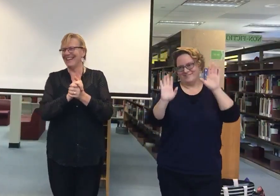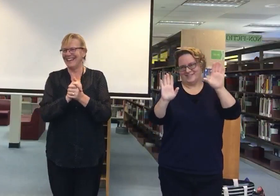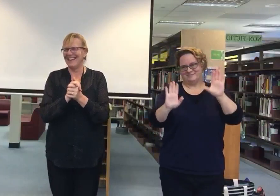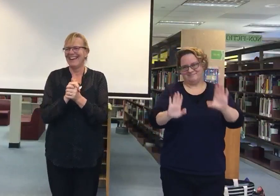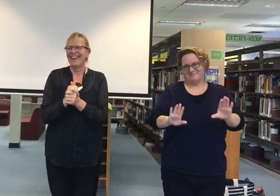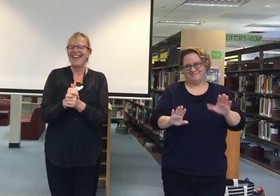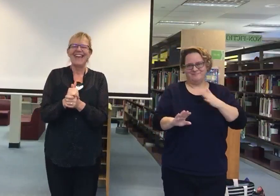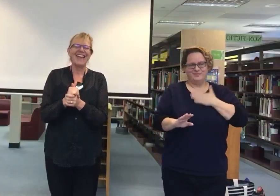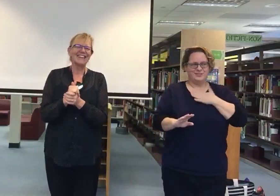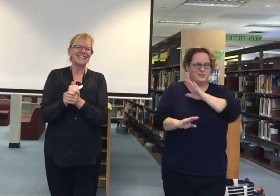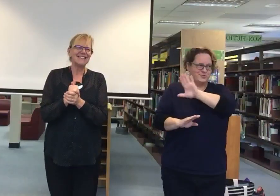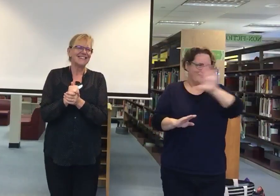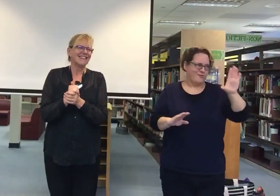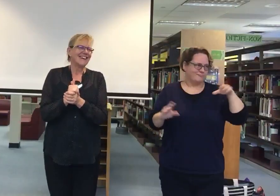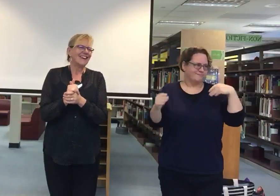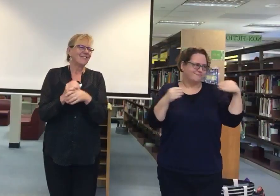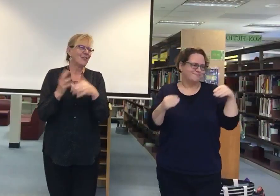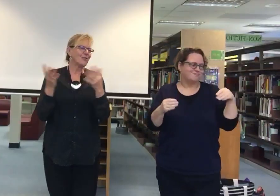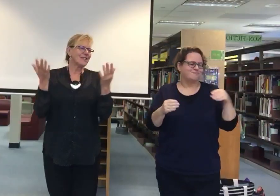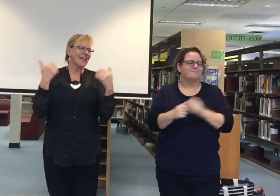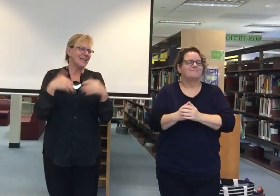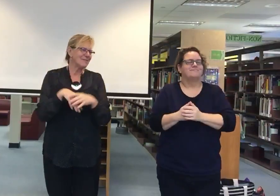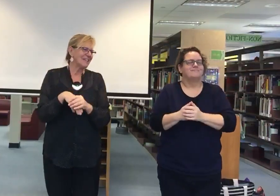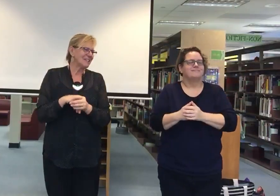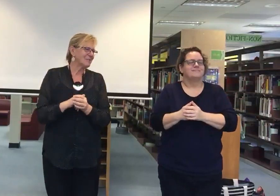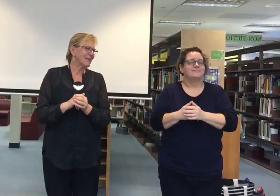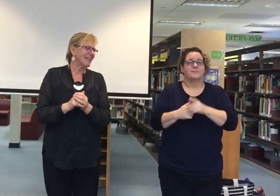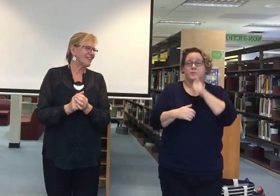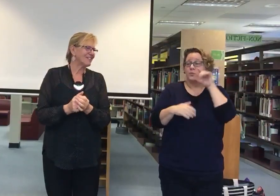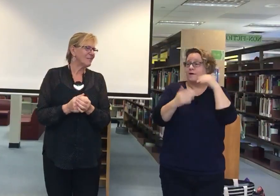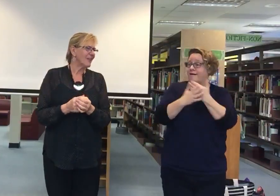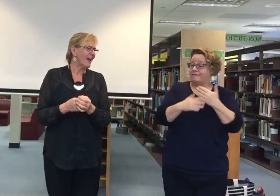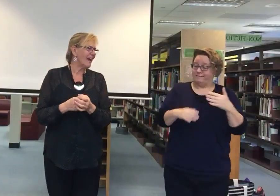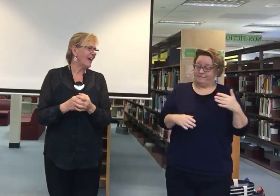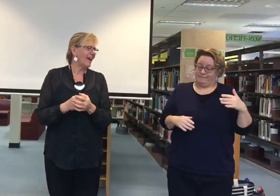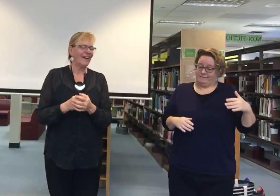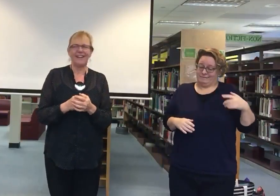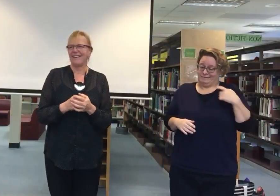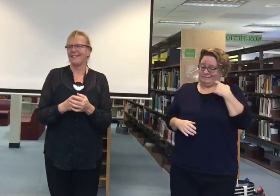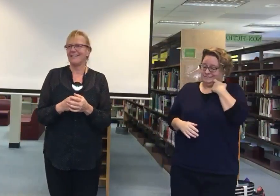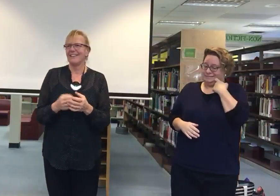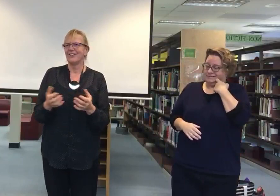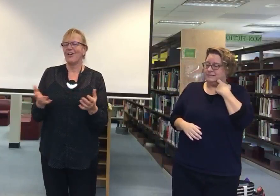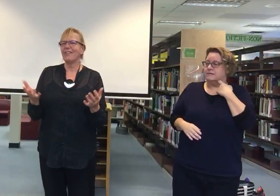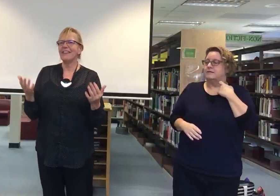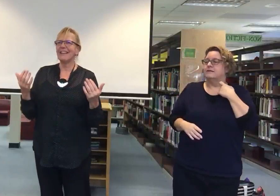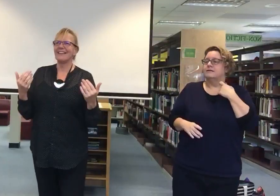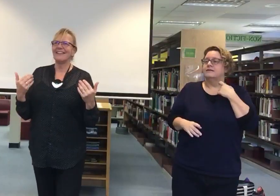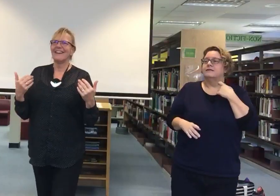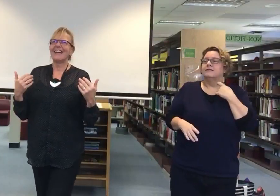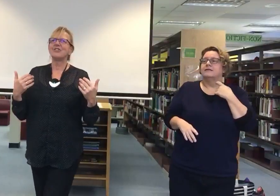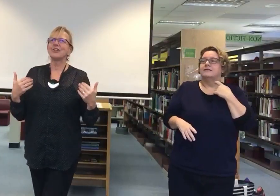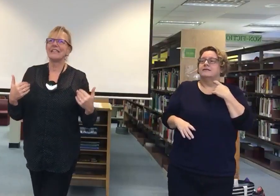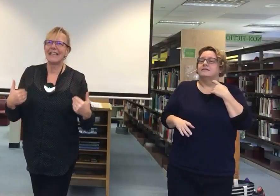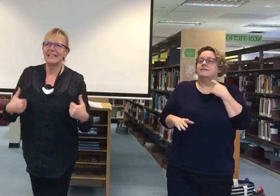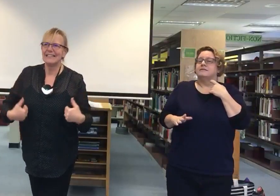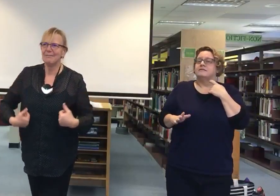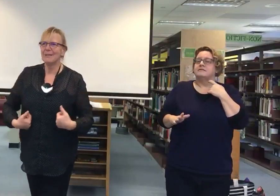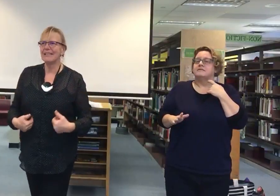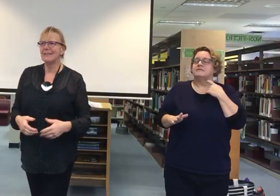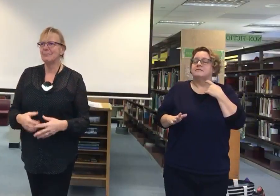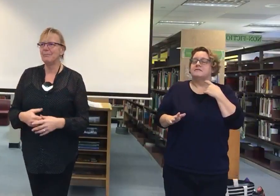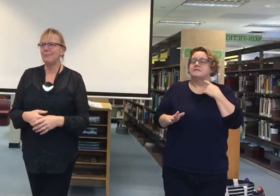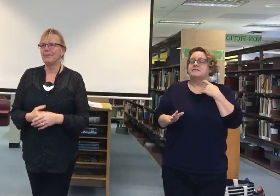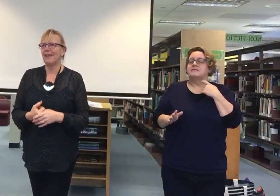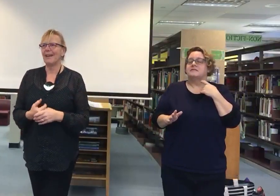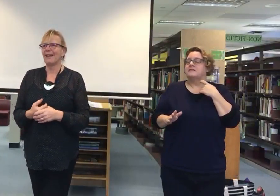that. And for those that came in a little bit later, not that I took it lightly,